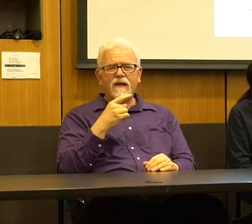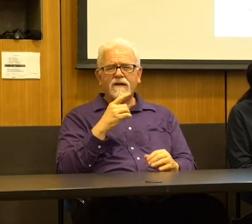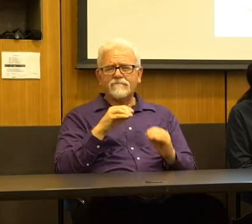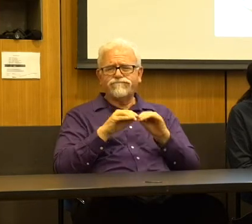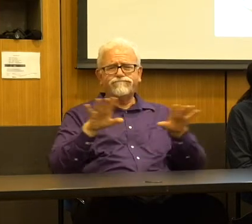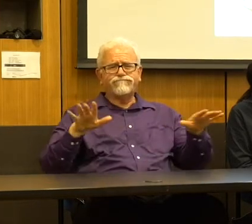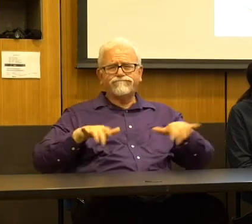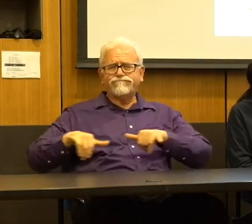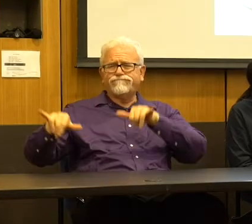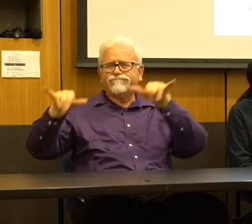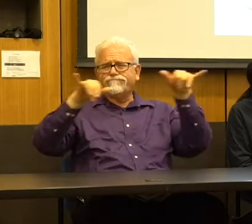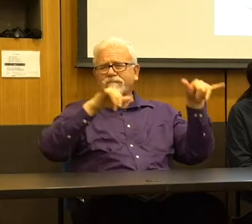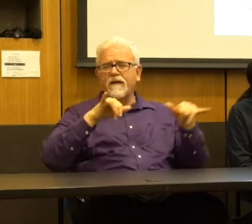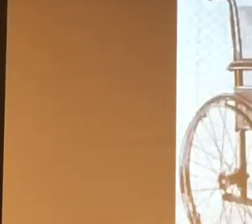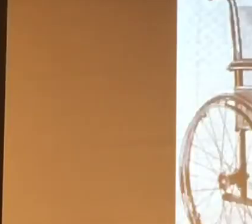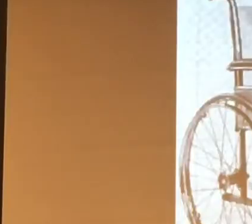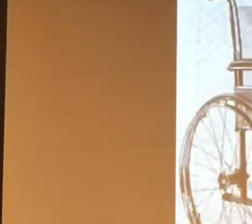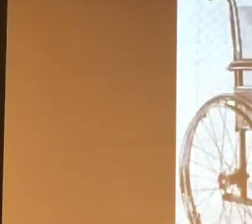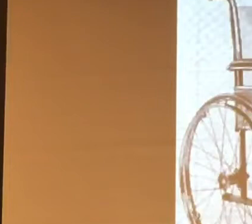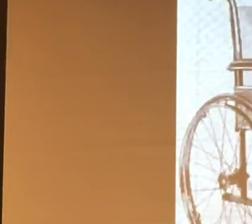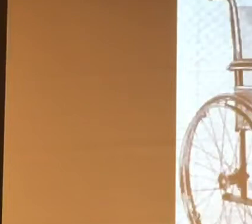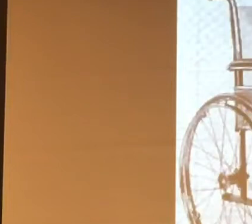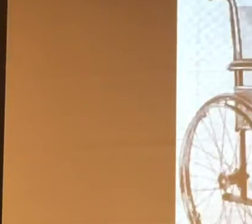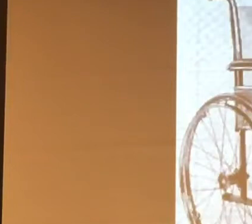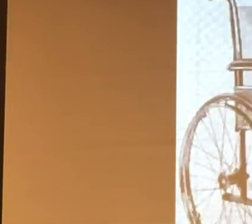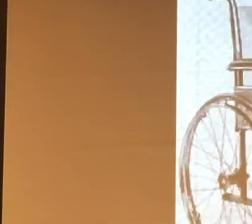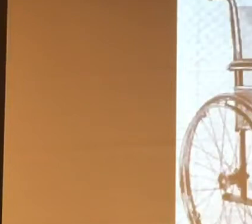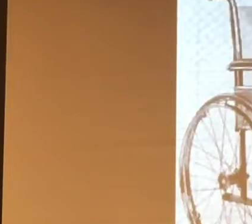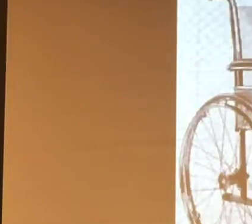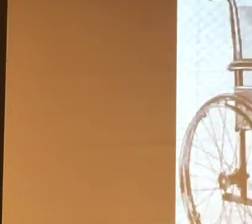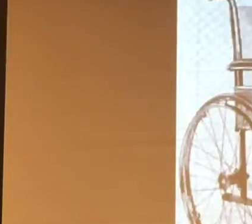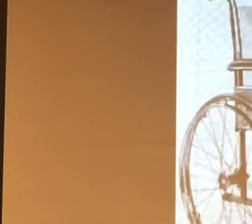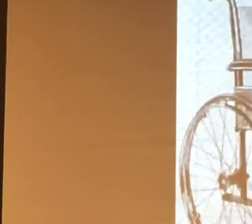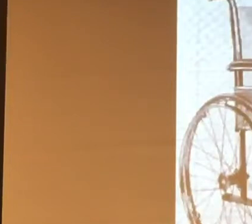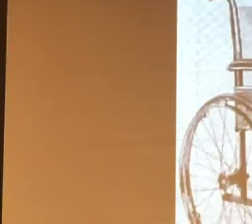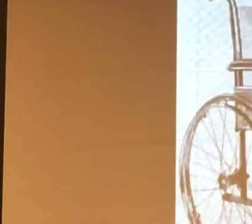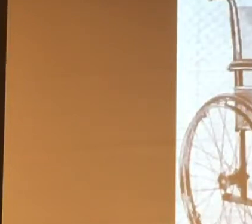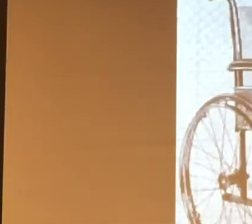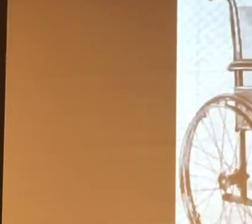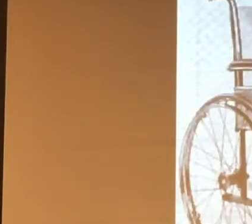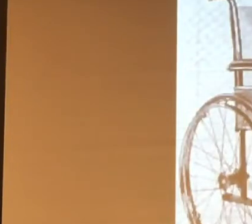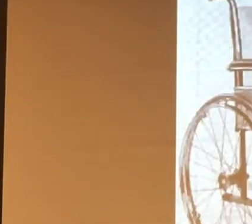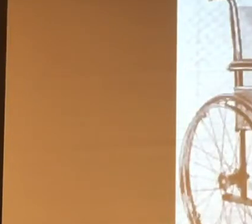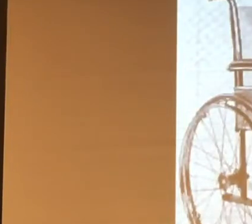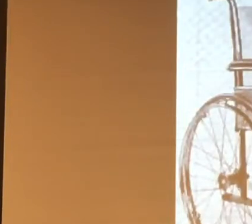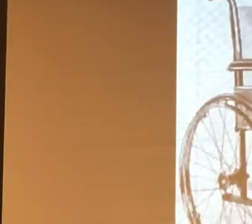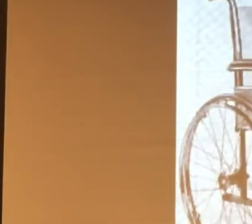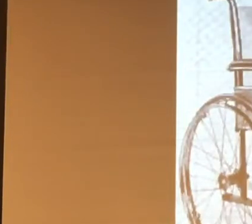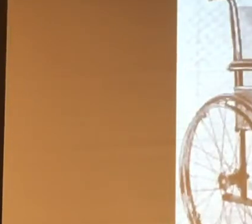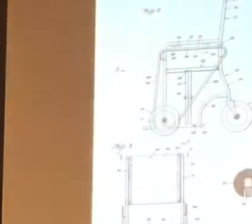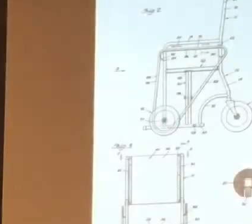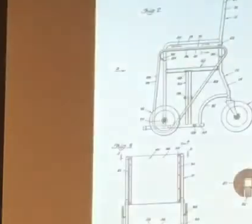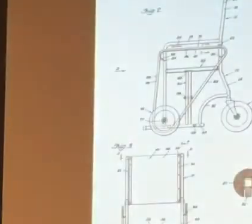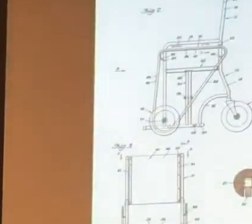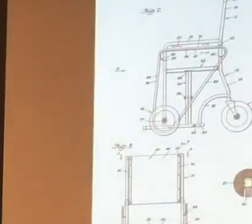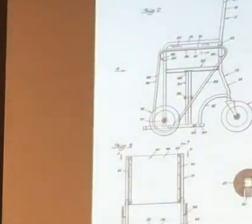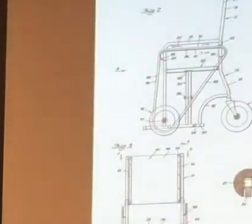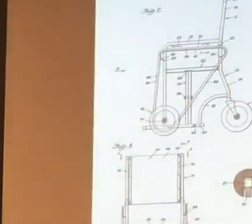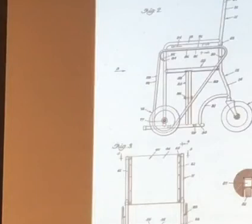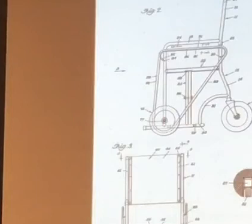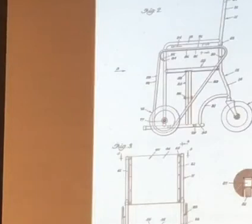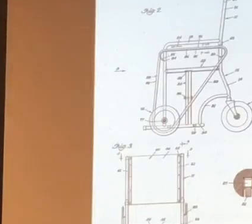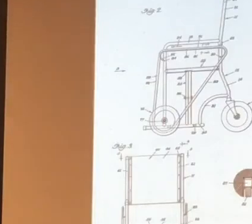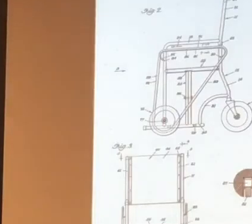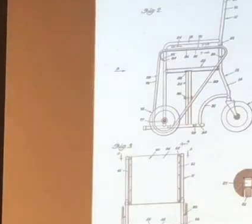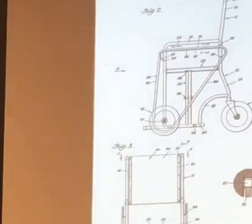ubiquitous. Most of us assume that this is the standard type of wheelchair that's been around forever. It's not. It was actually only patented